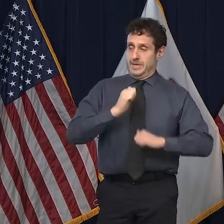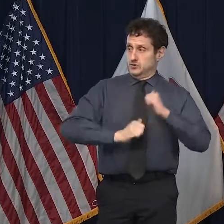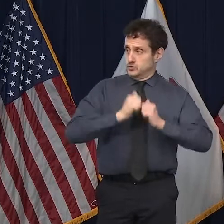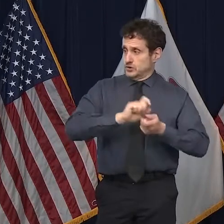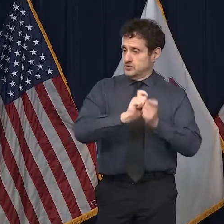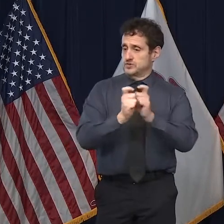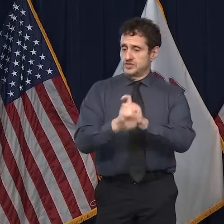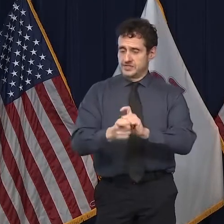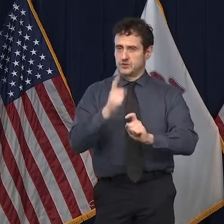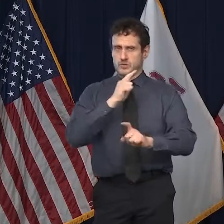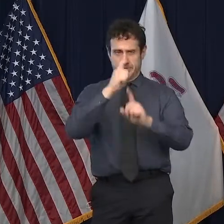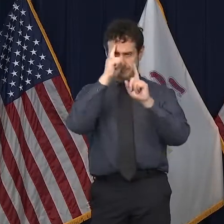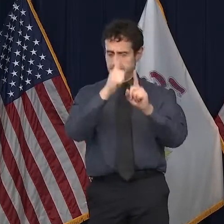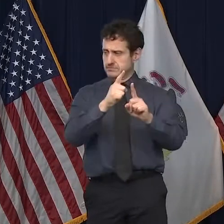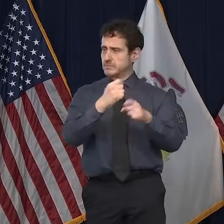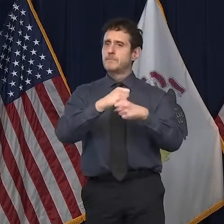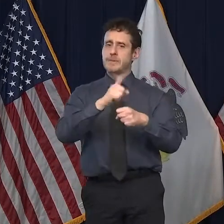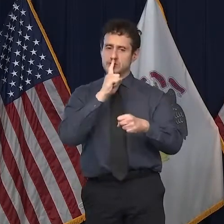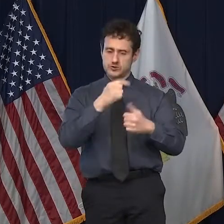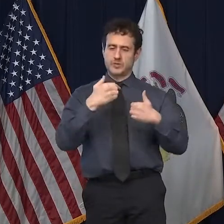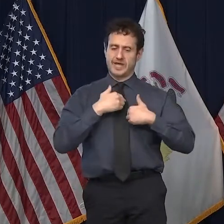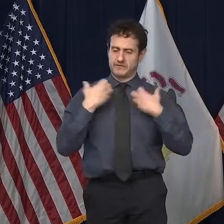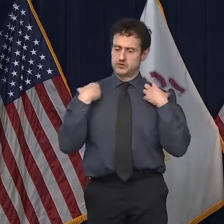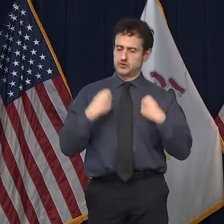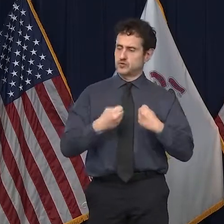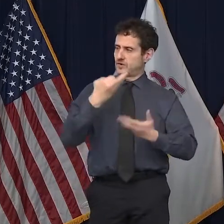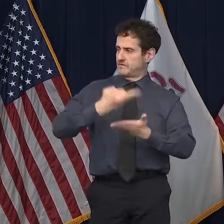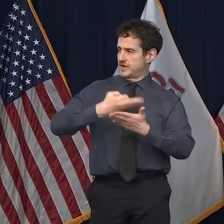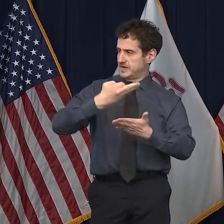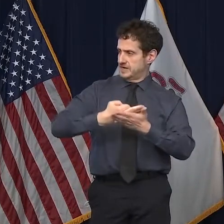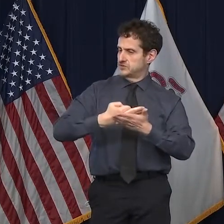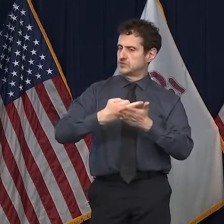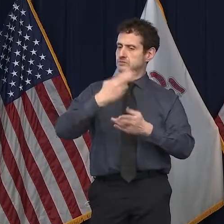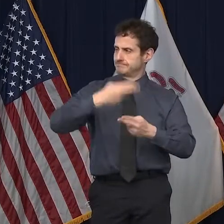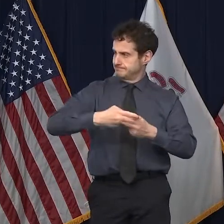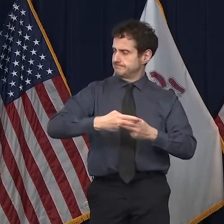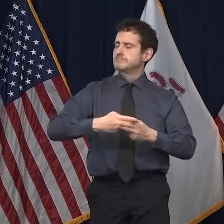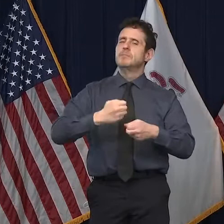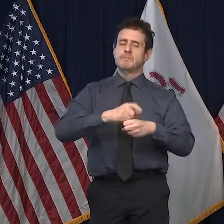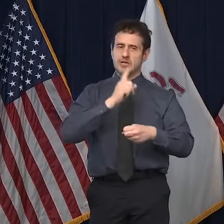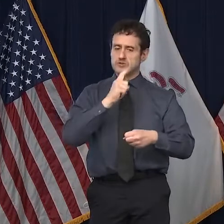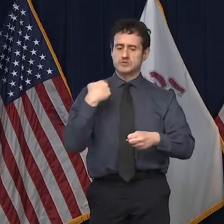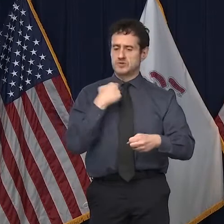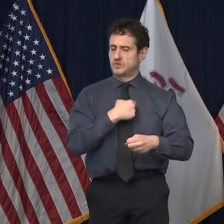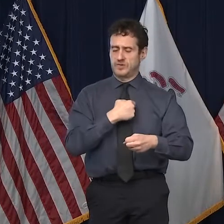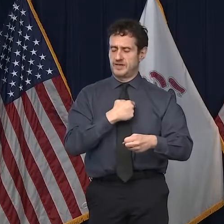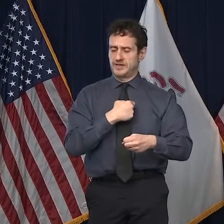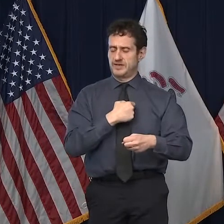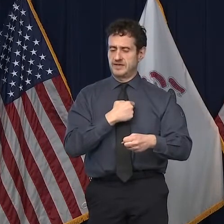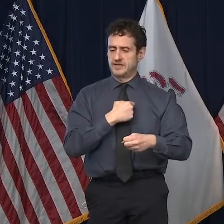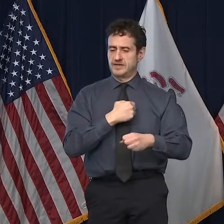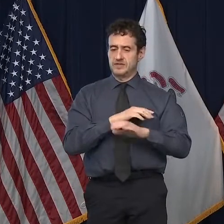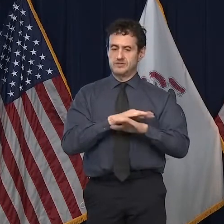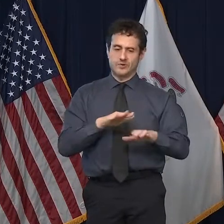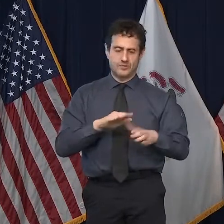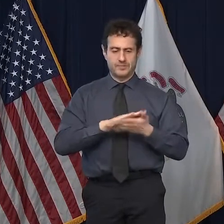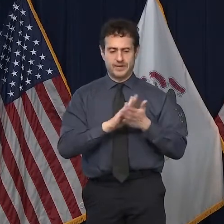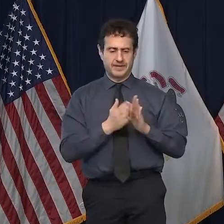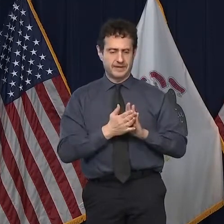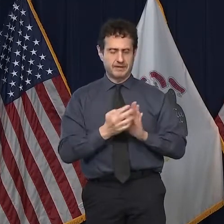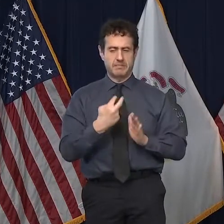are really aimed at putting us on firm fiscal footing and making sure that we don't trip